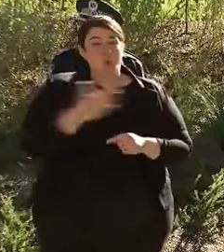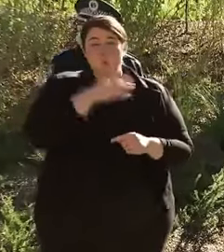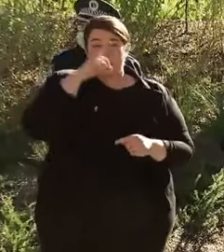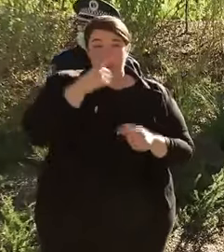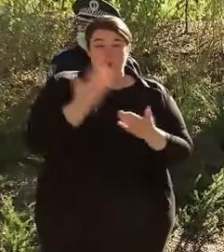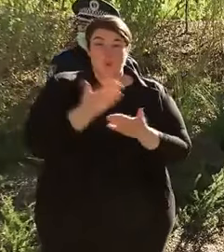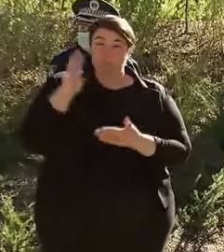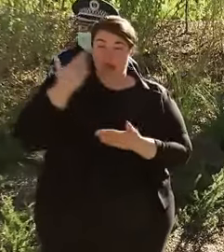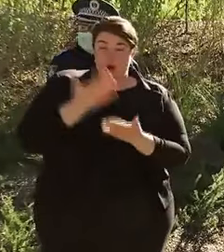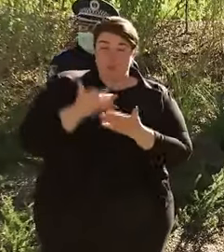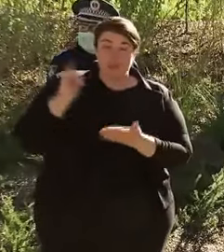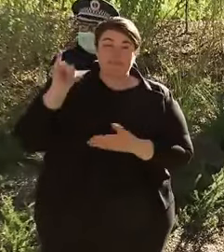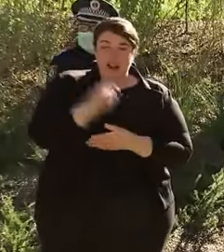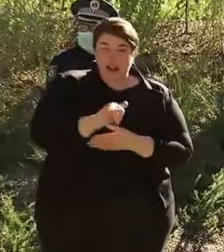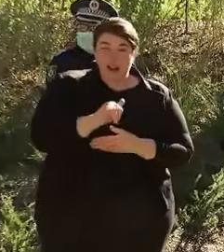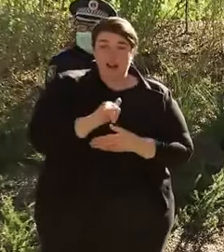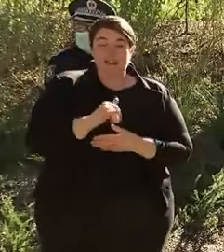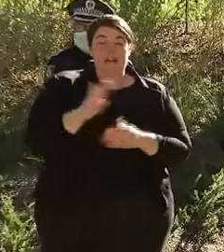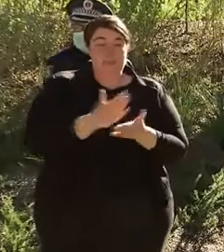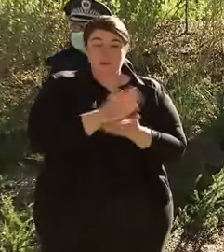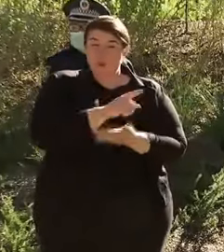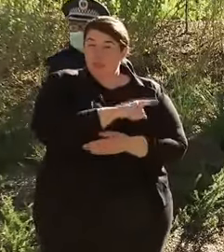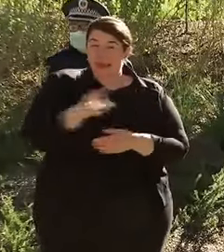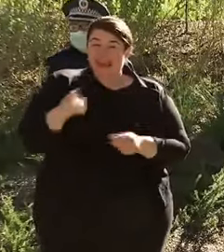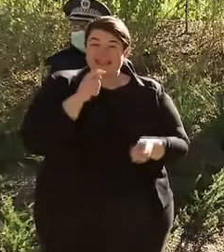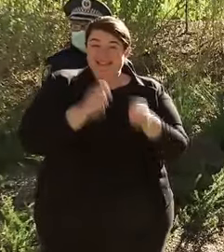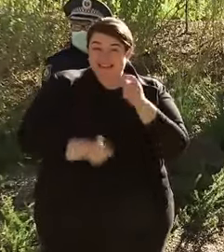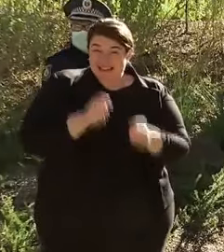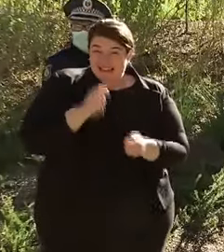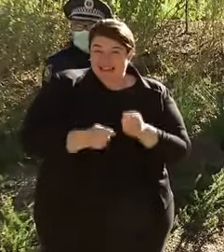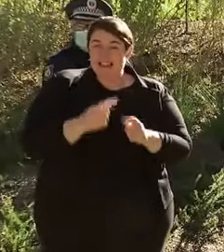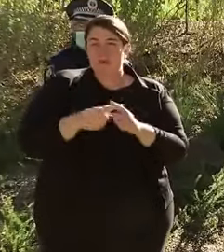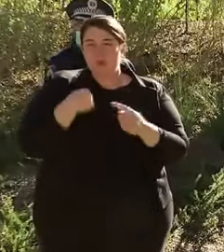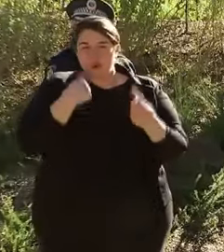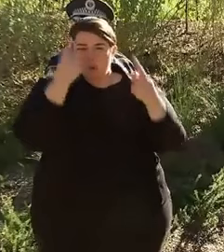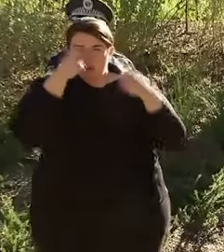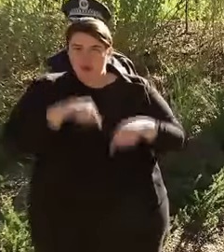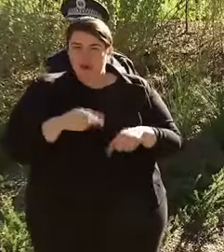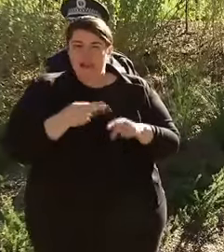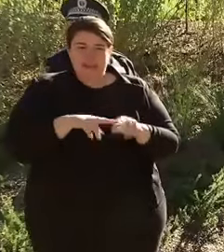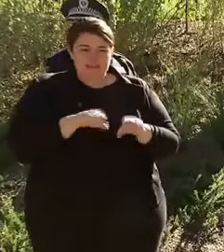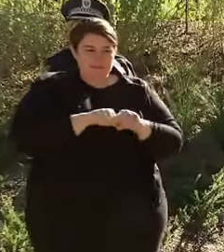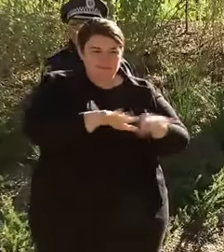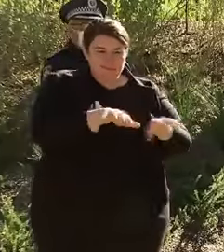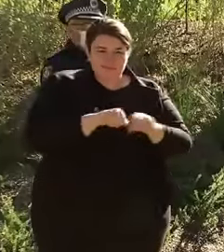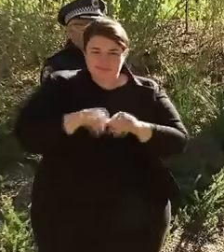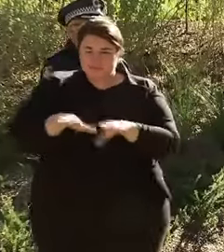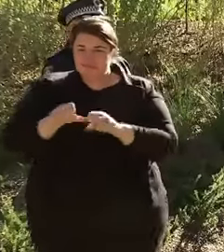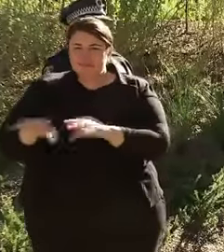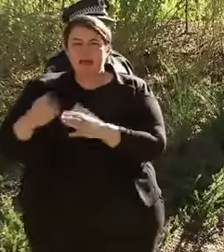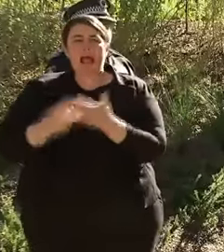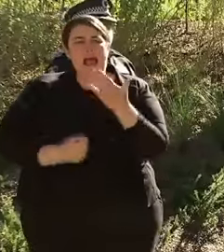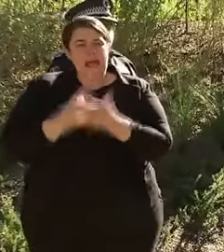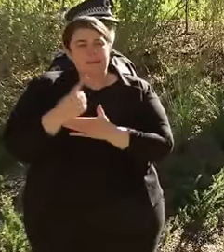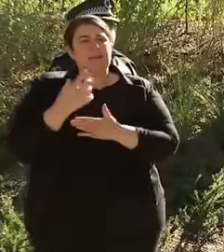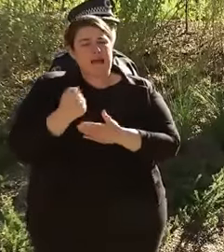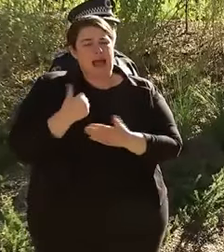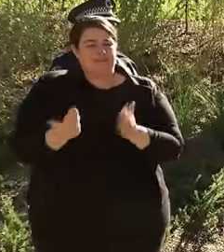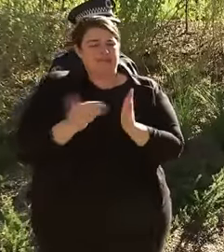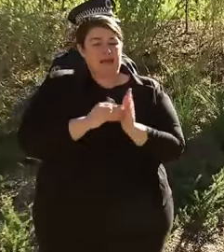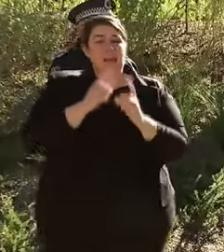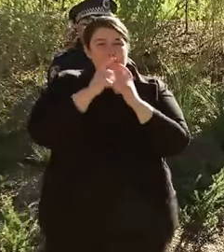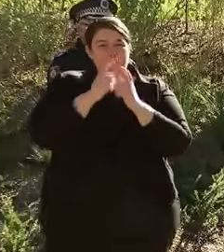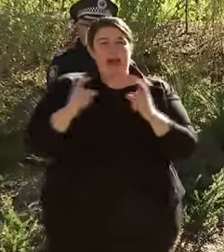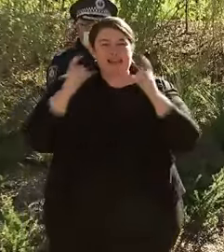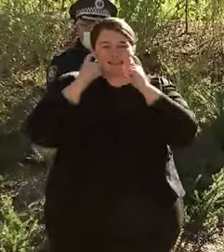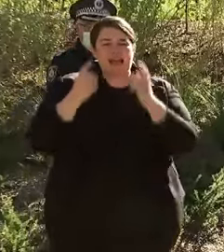colleagues interstate and get testing, and then we'll be able to assess where the transmission has arisen. But we've got those other layers of protection, which were the